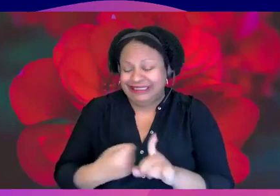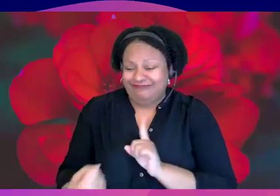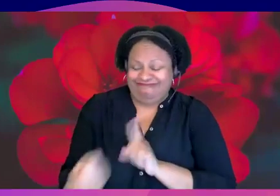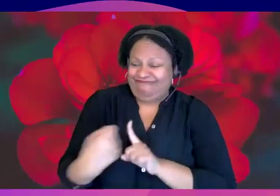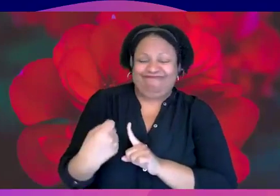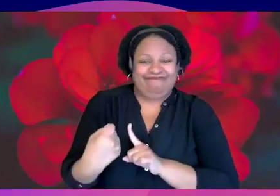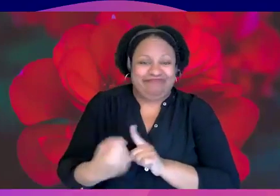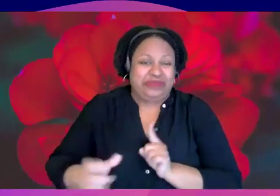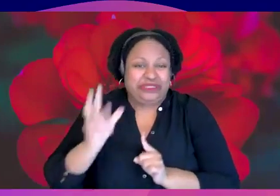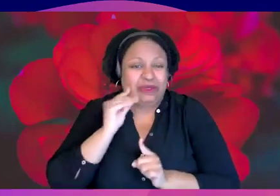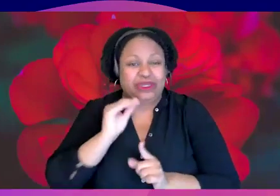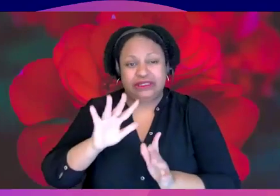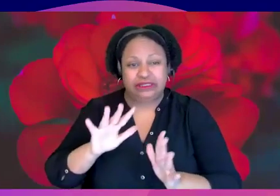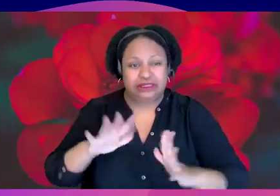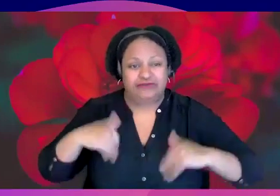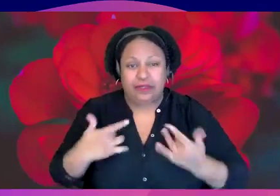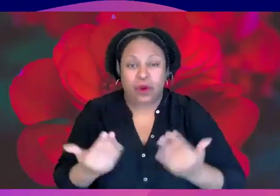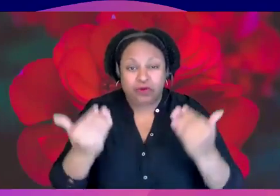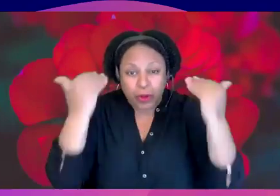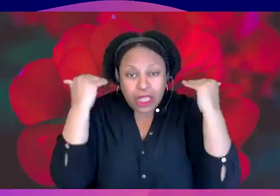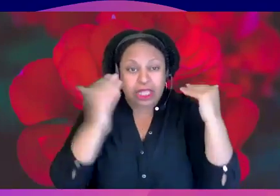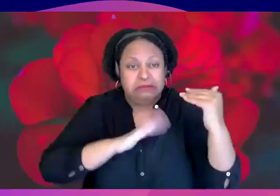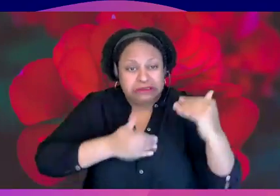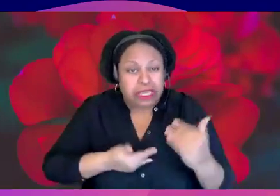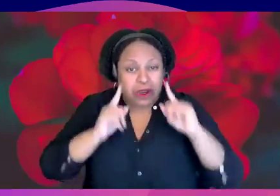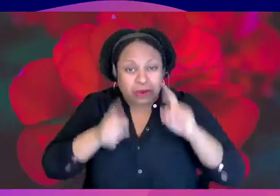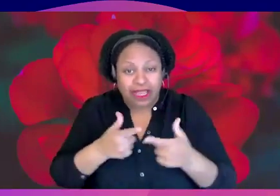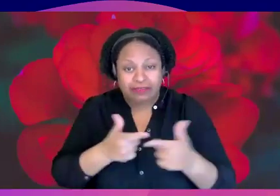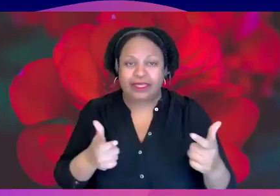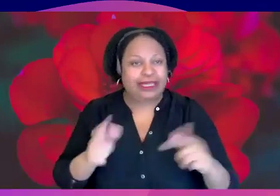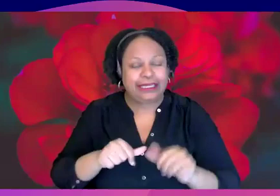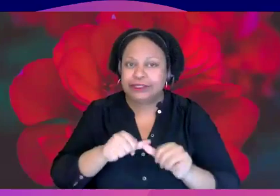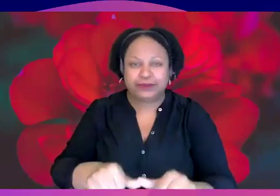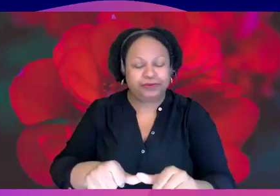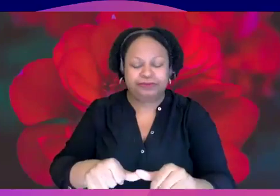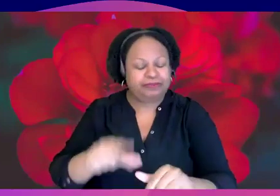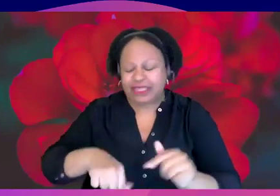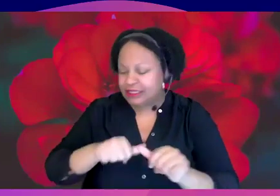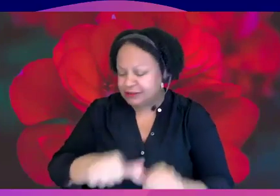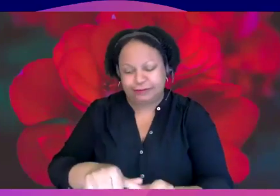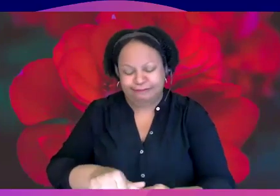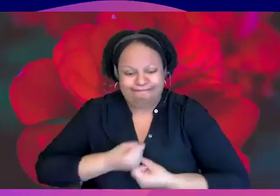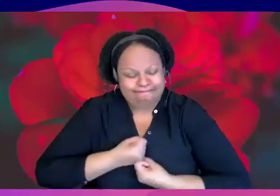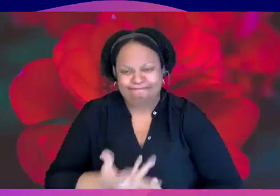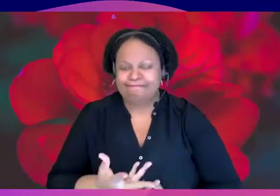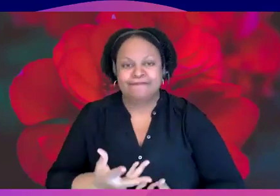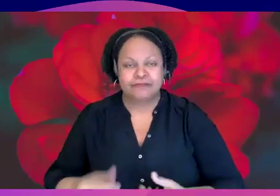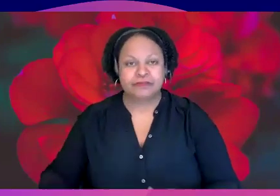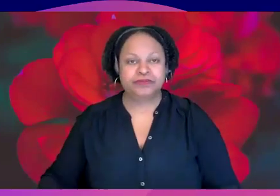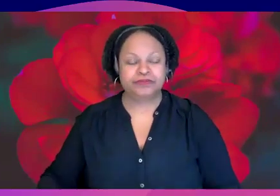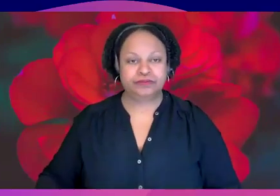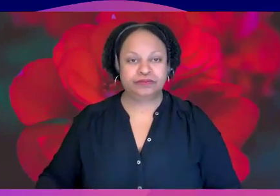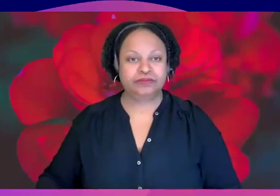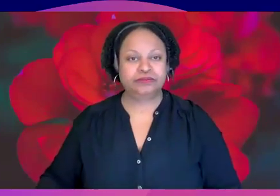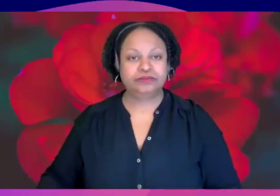whatever this experience of overwhelm that was going on, was not sustainable. And so at that time,